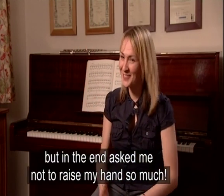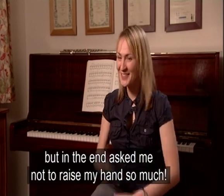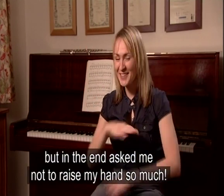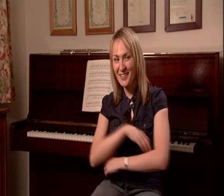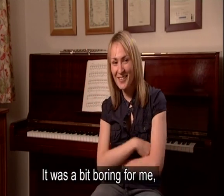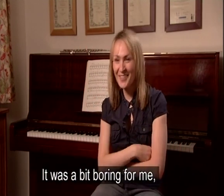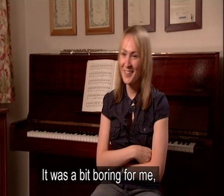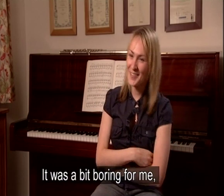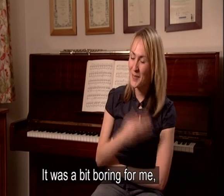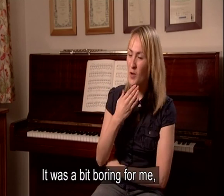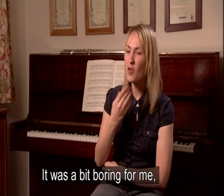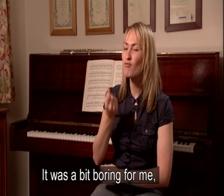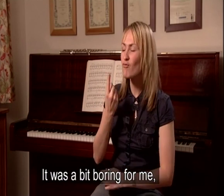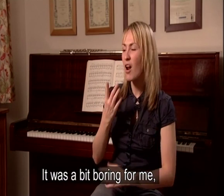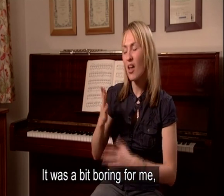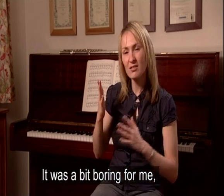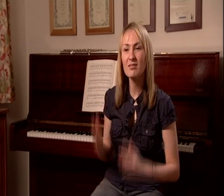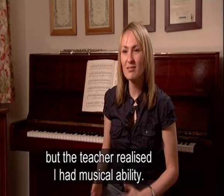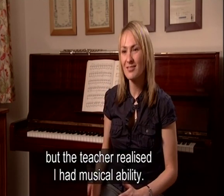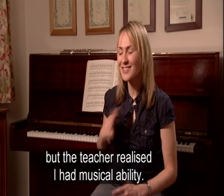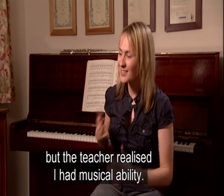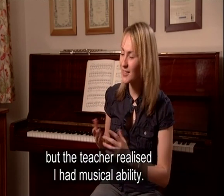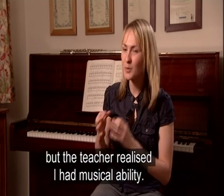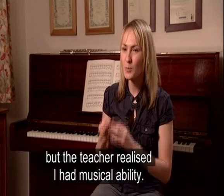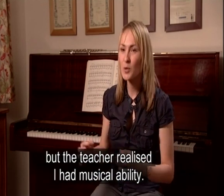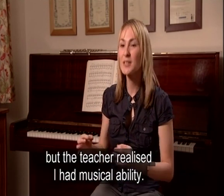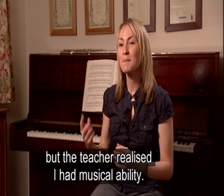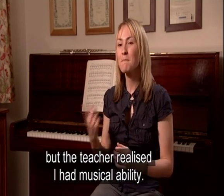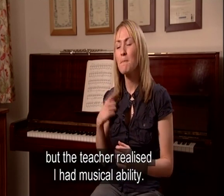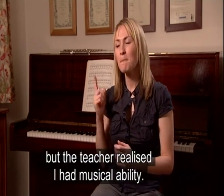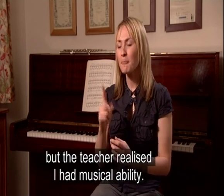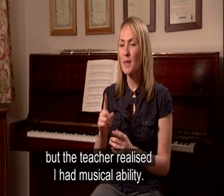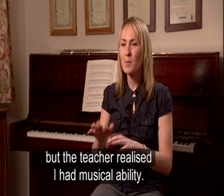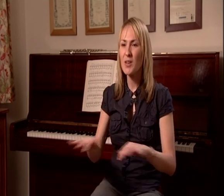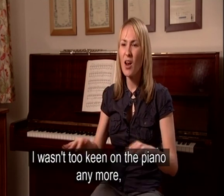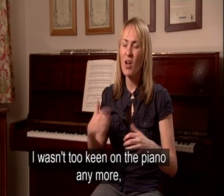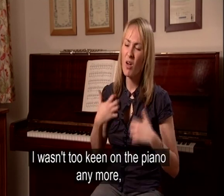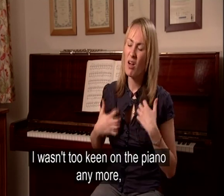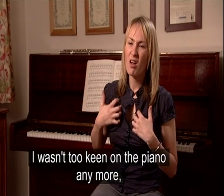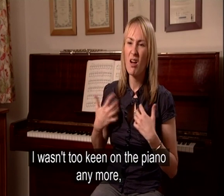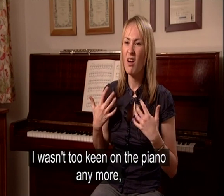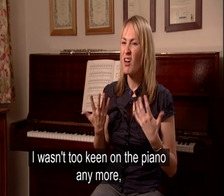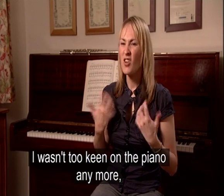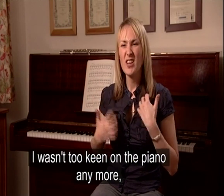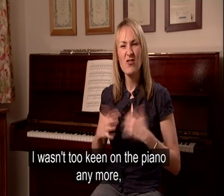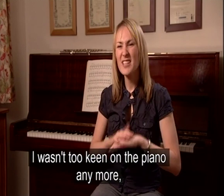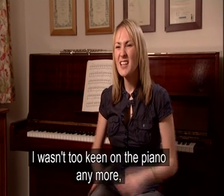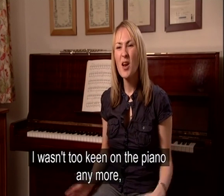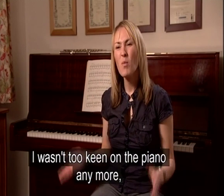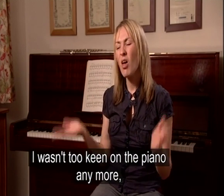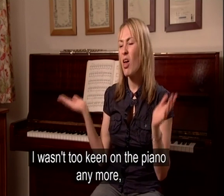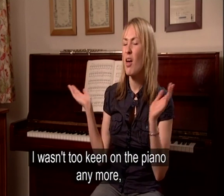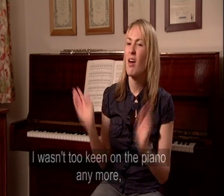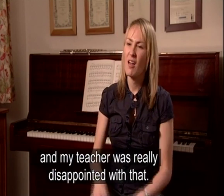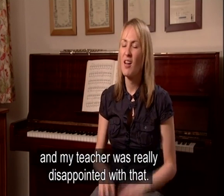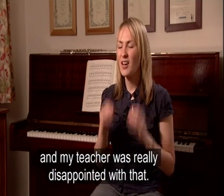much. It was a bit boring for me, but the teacher realised I had musical ability. I wasn't so keen on the